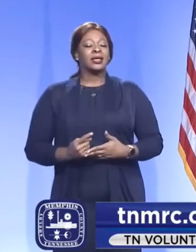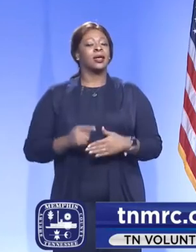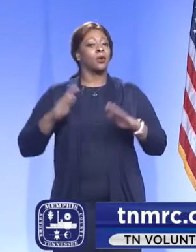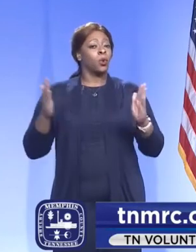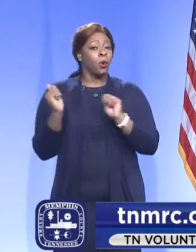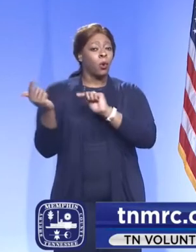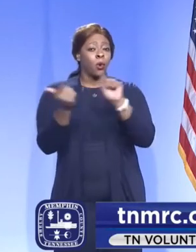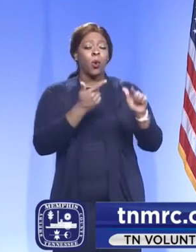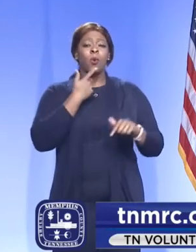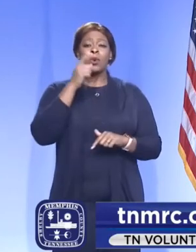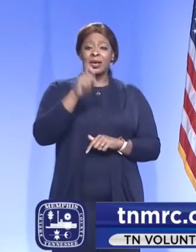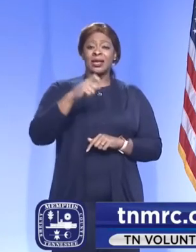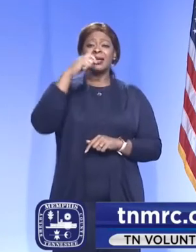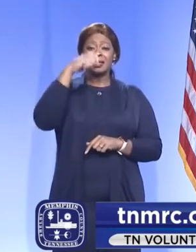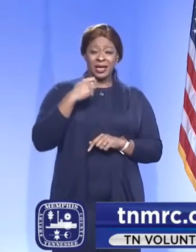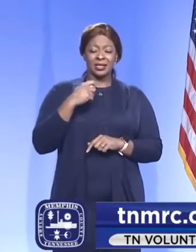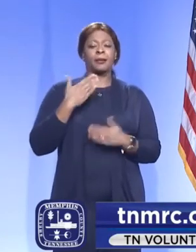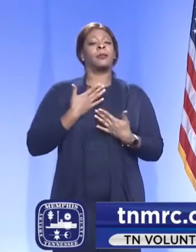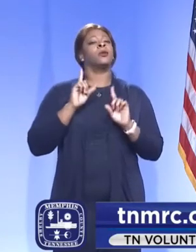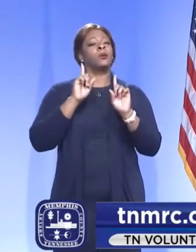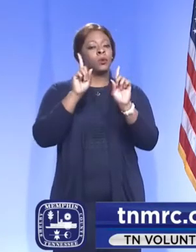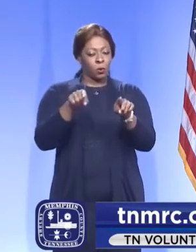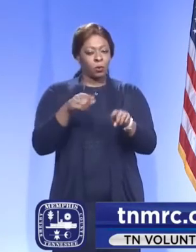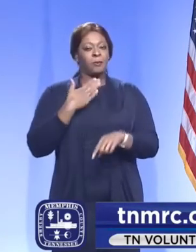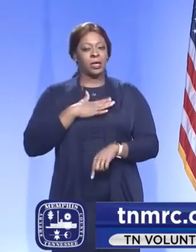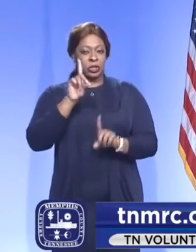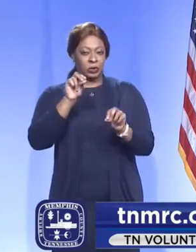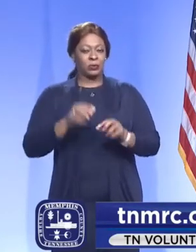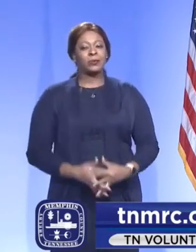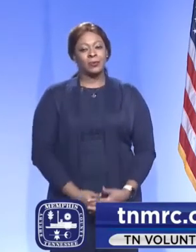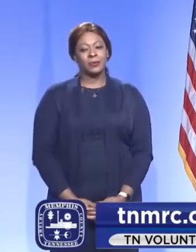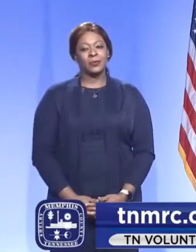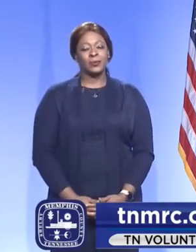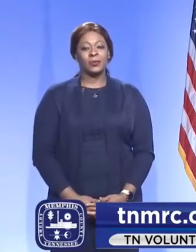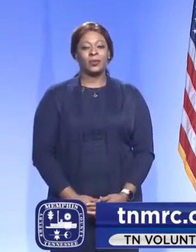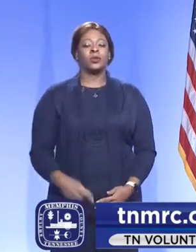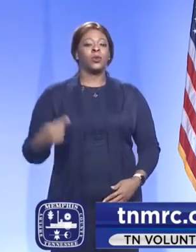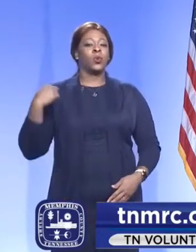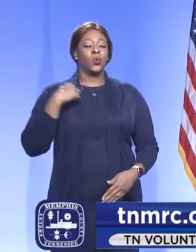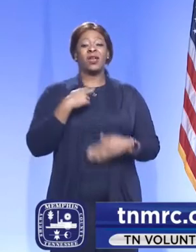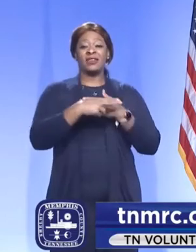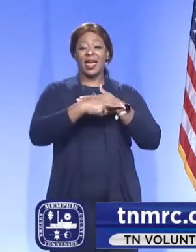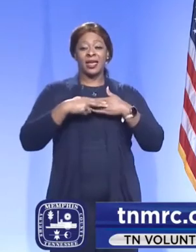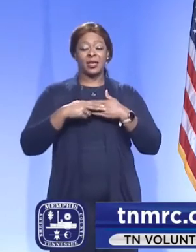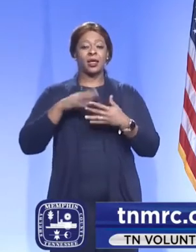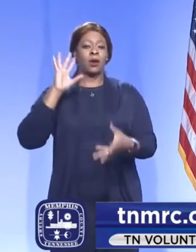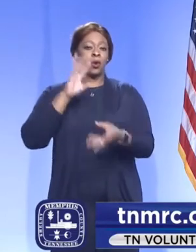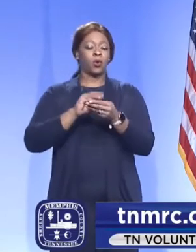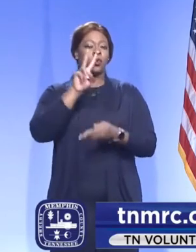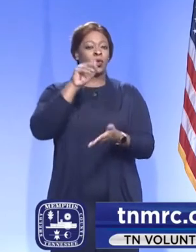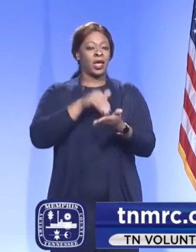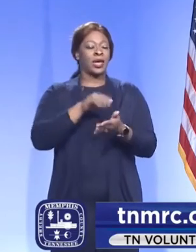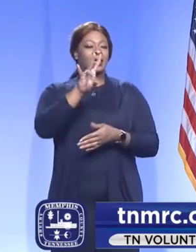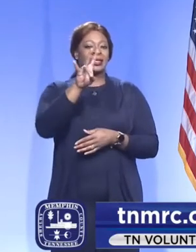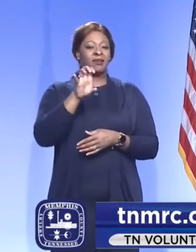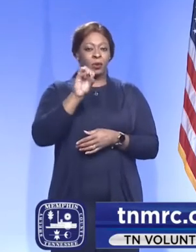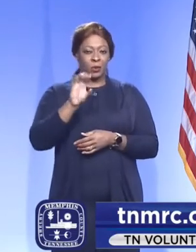who may need to be tested to please go and be tested. We have diagnosed so far